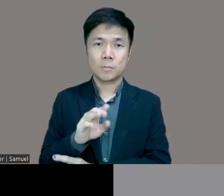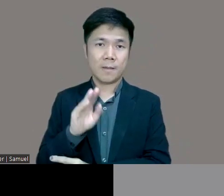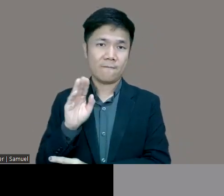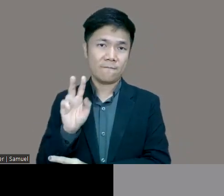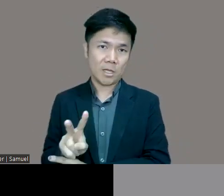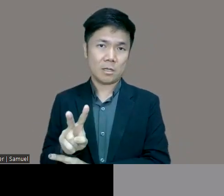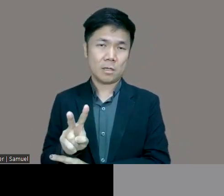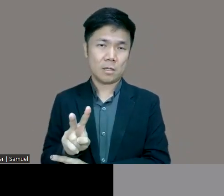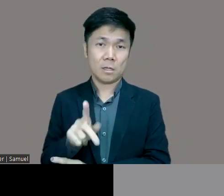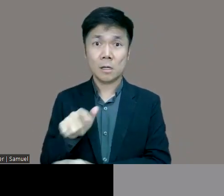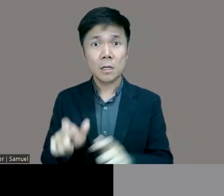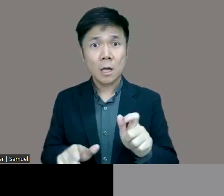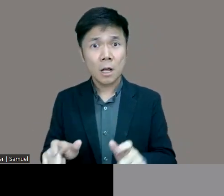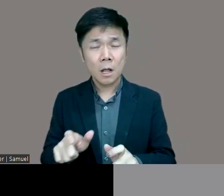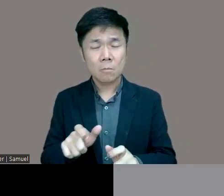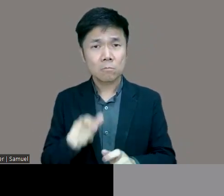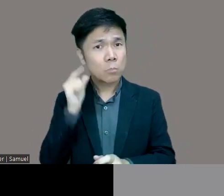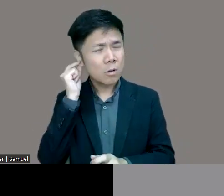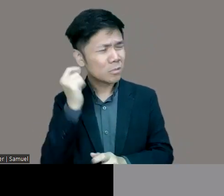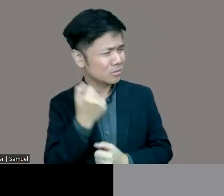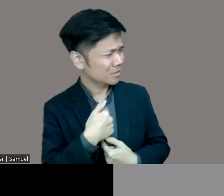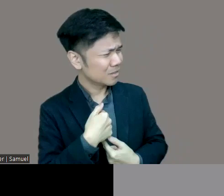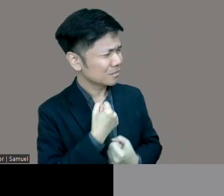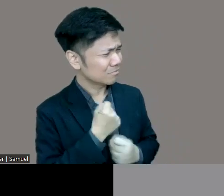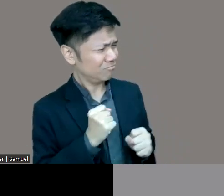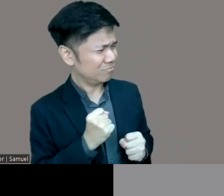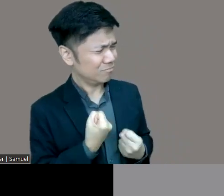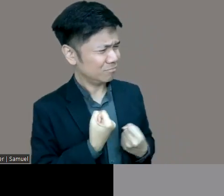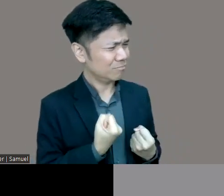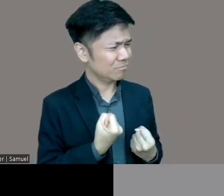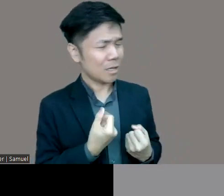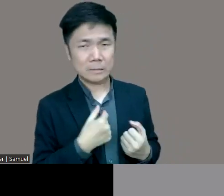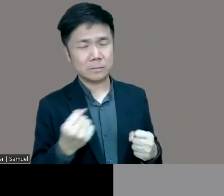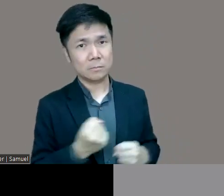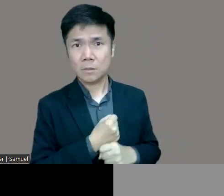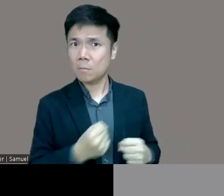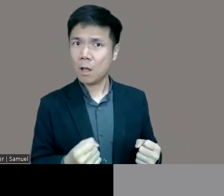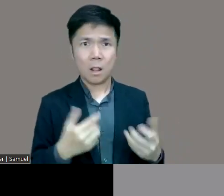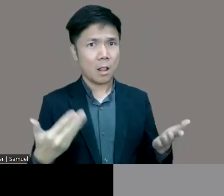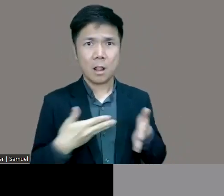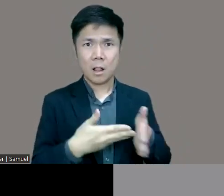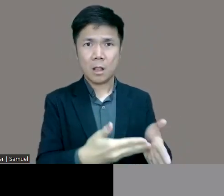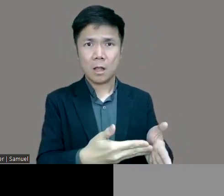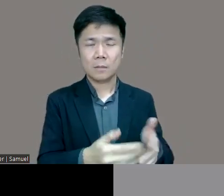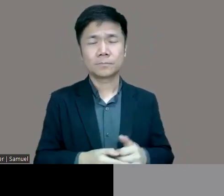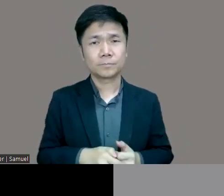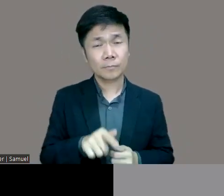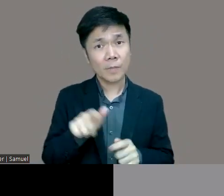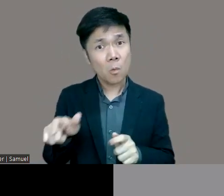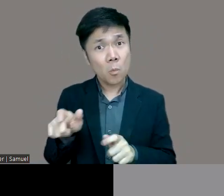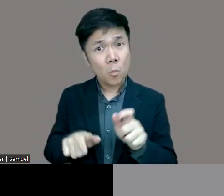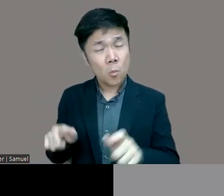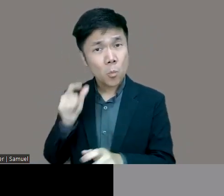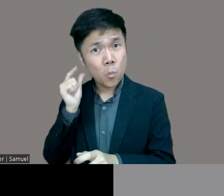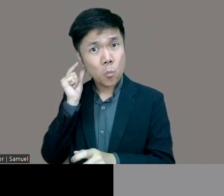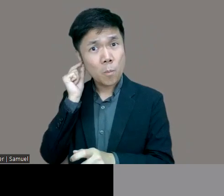not speak due to the barriers that surrounds it. And some of them could only speak because we, the